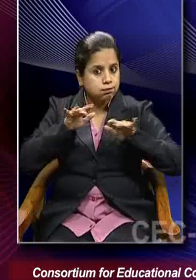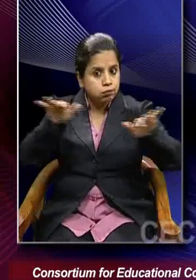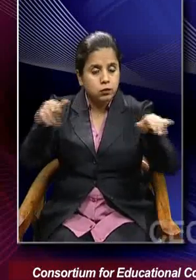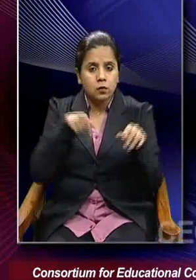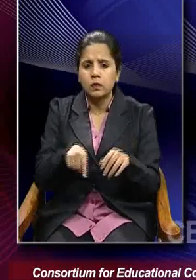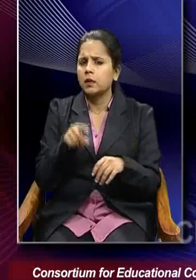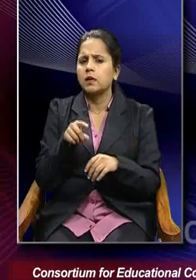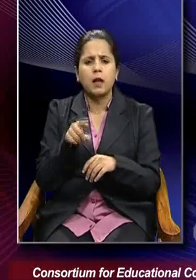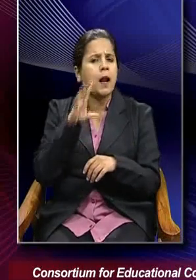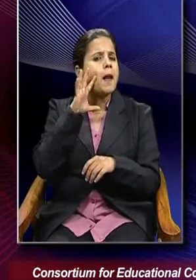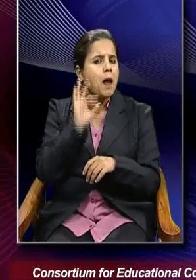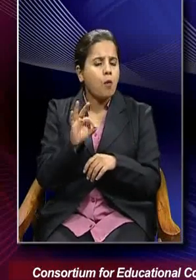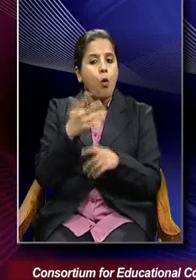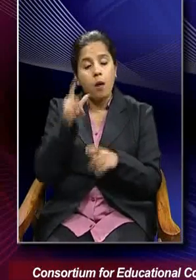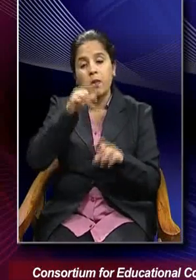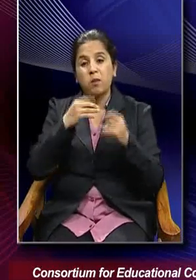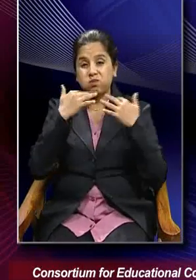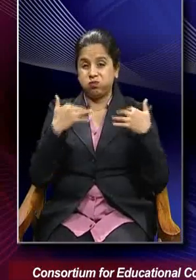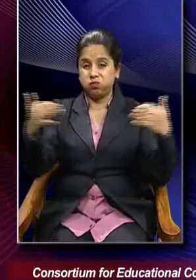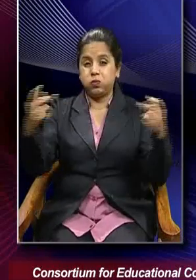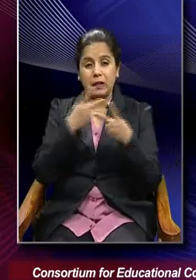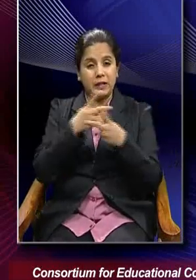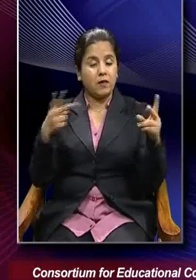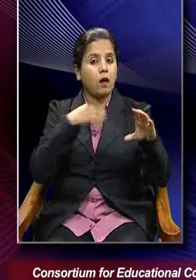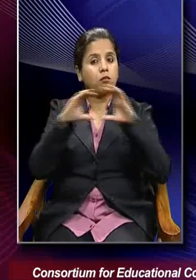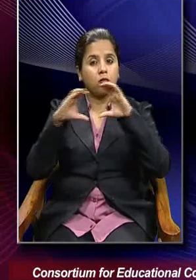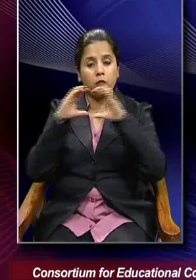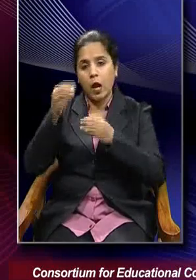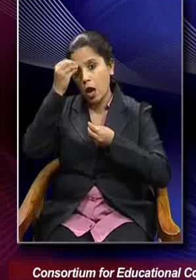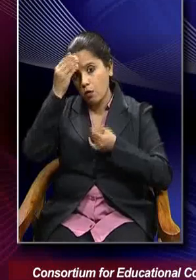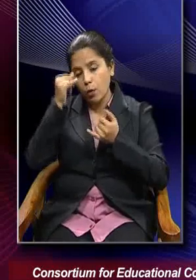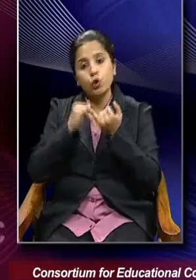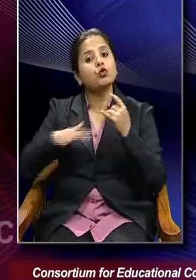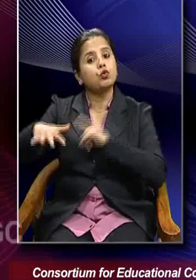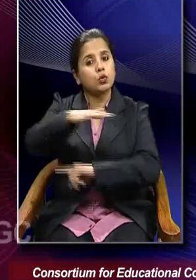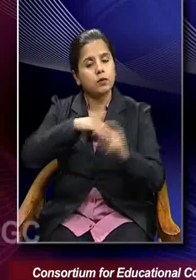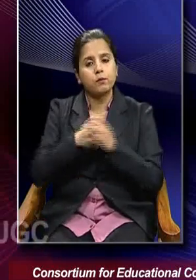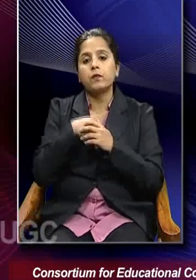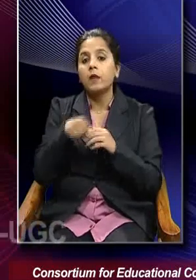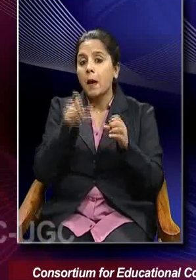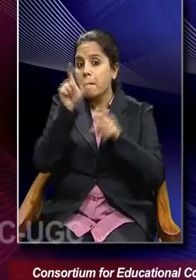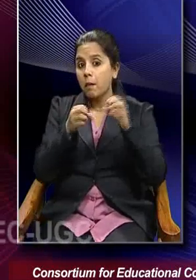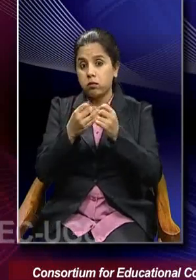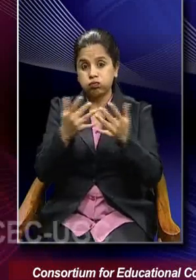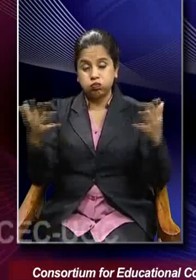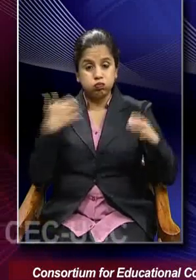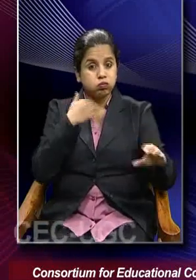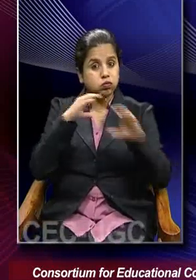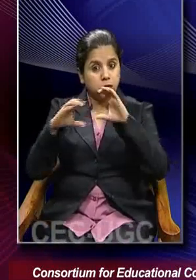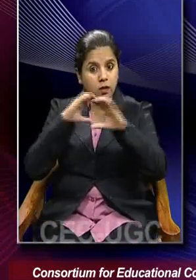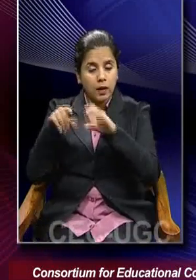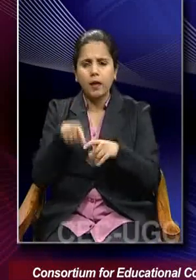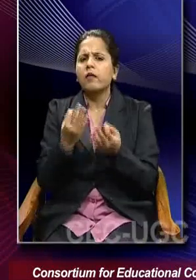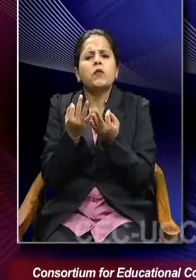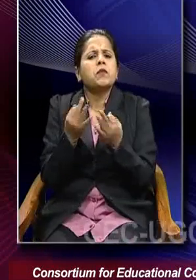mass communications, when we try to understand information society, in mass communication there is a